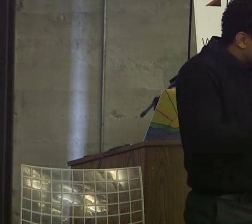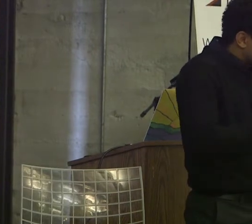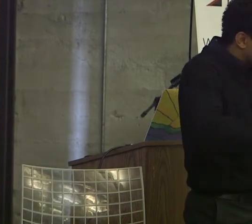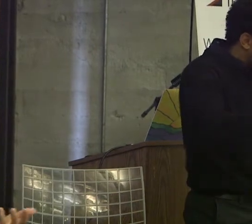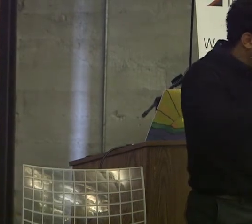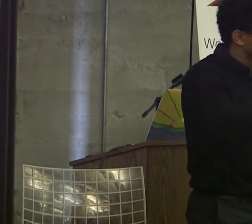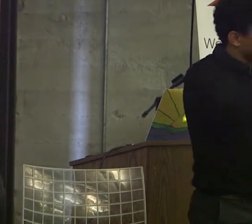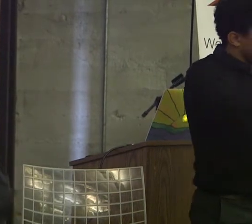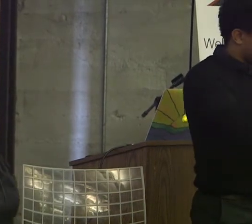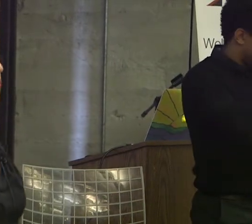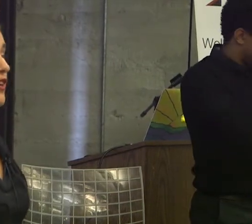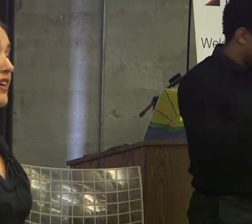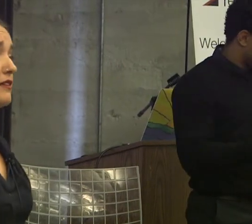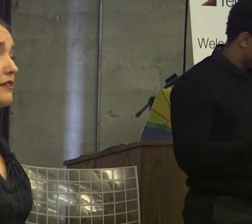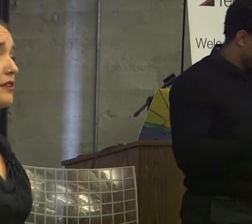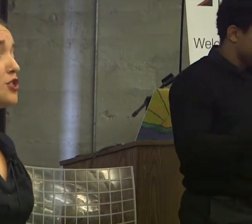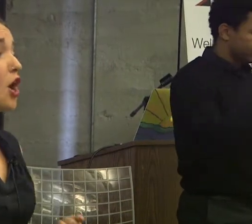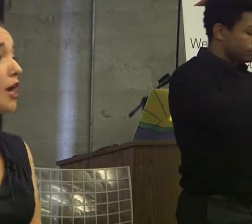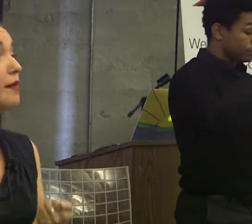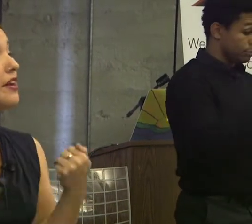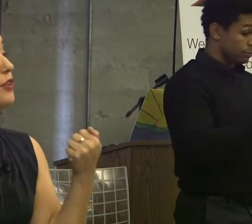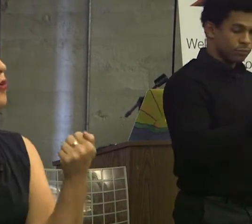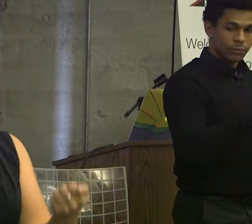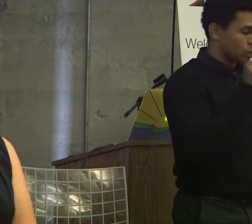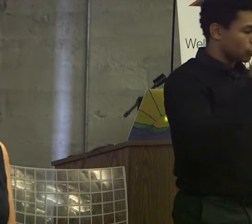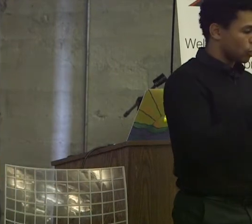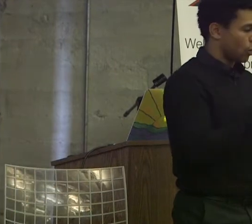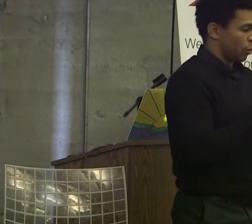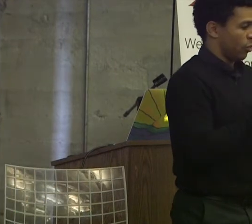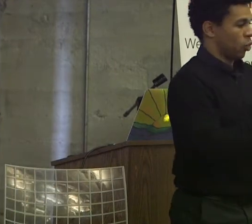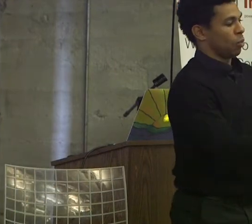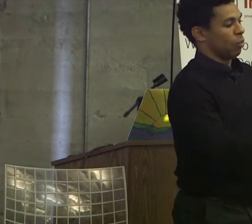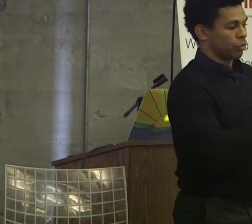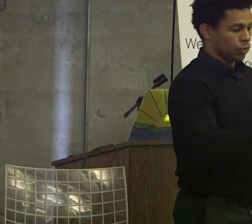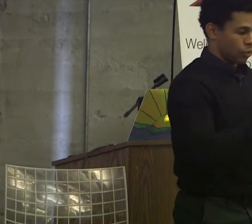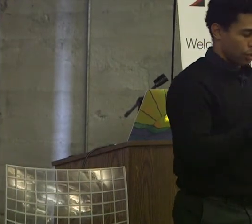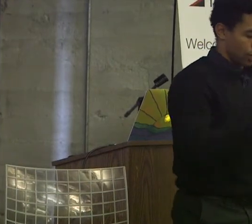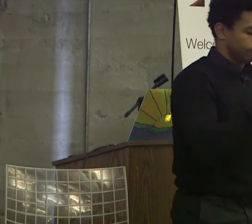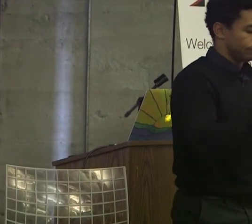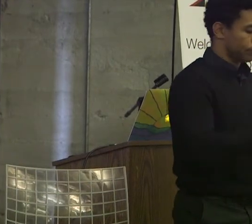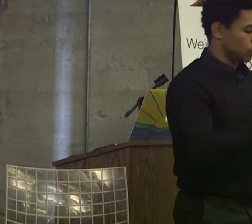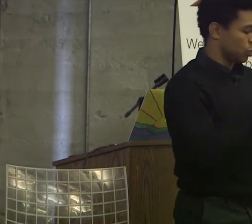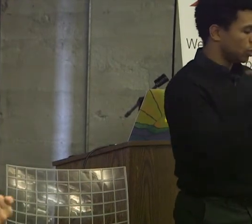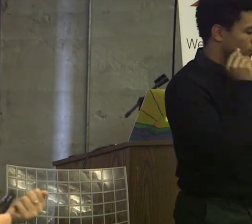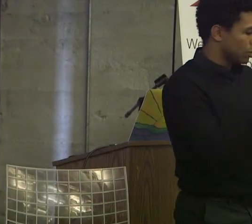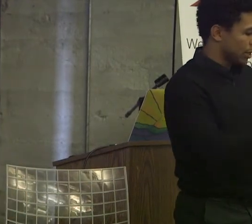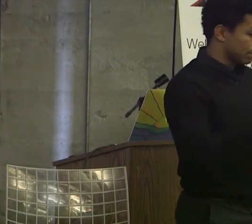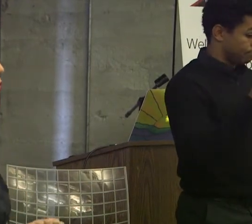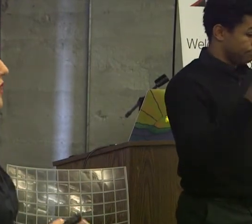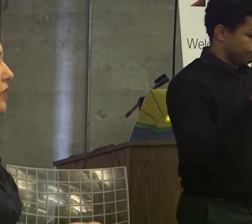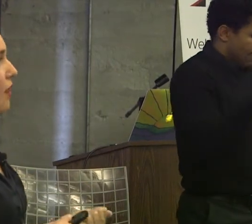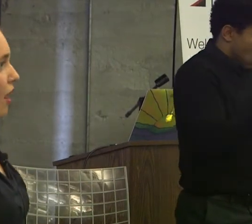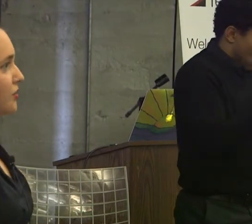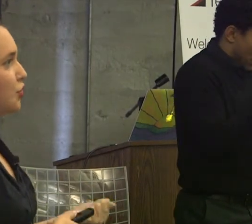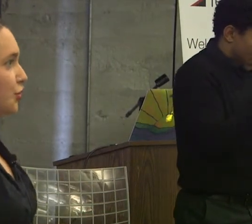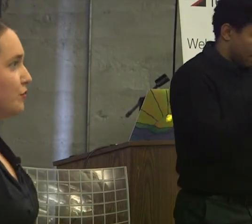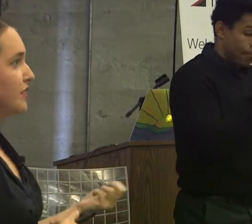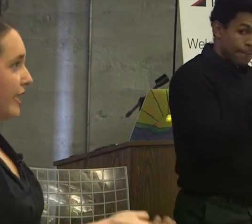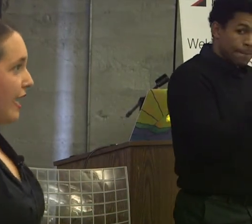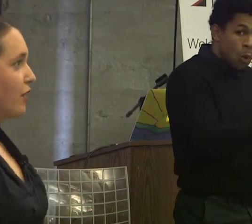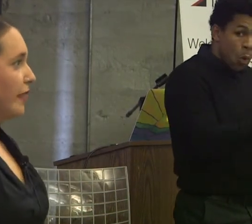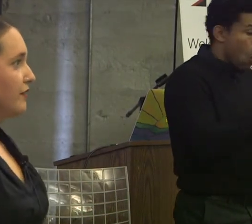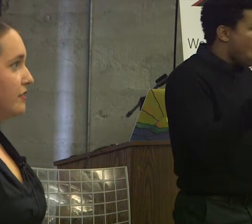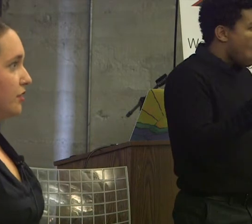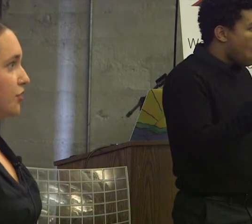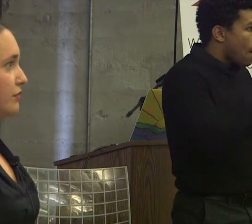second thing is start with your story. Talk about either what your experience is like as a minority or what moment really caused you